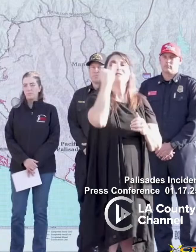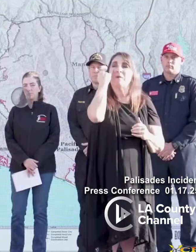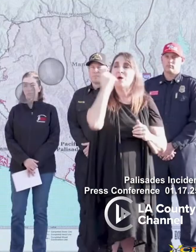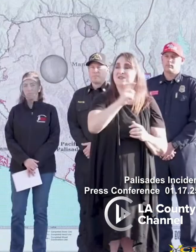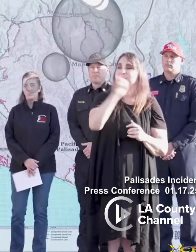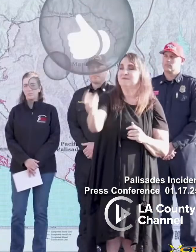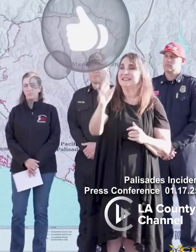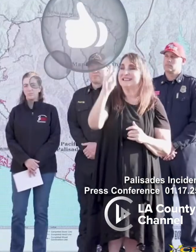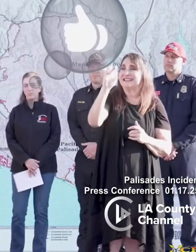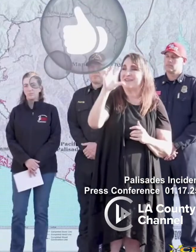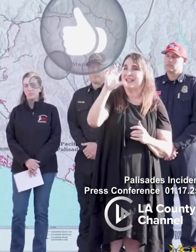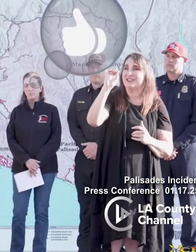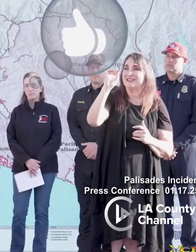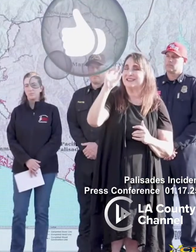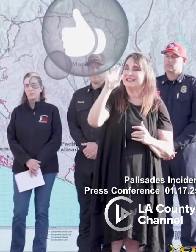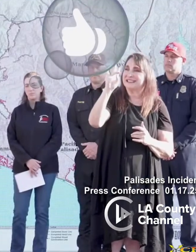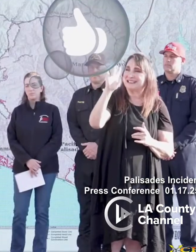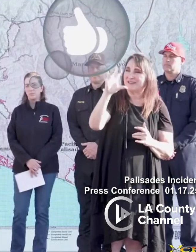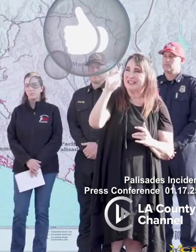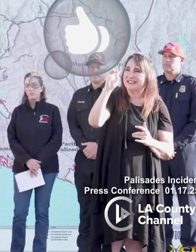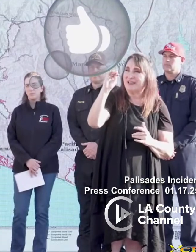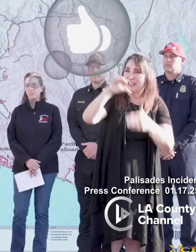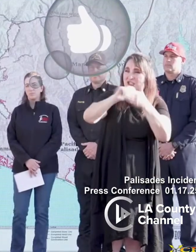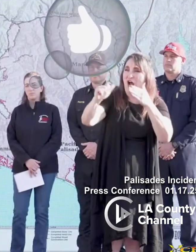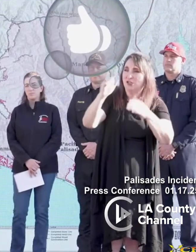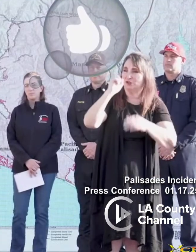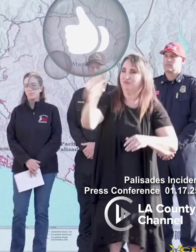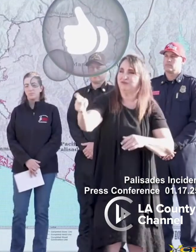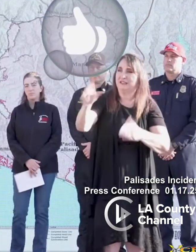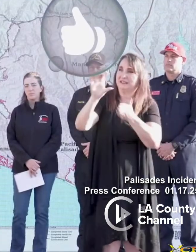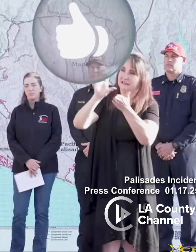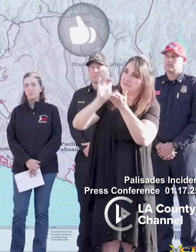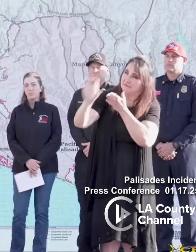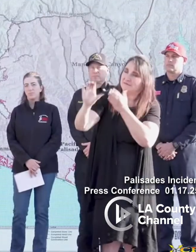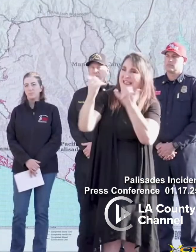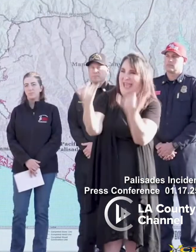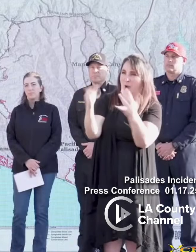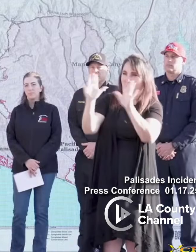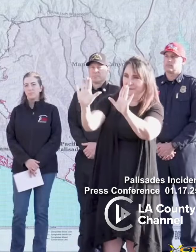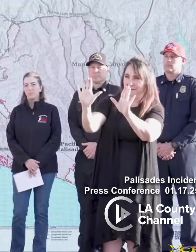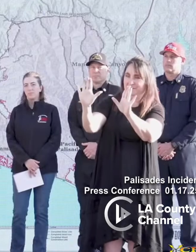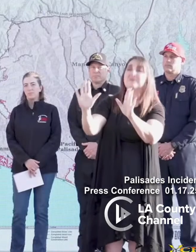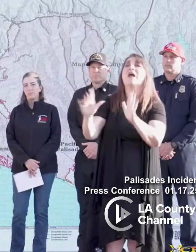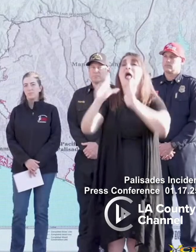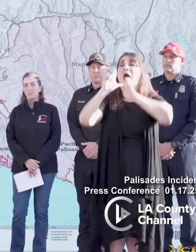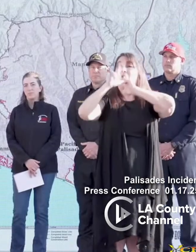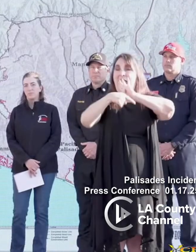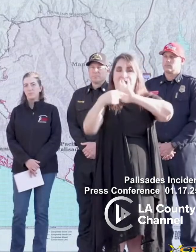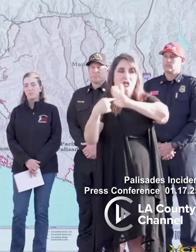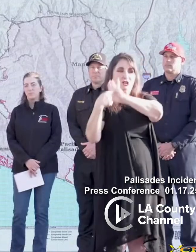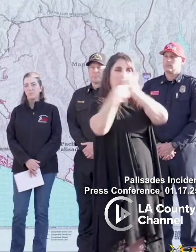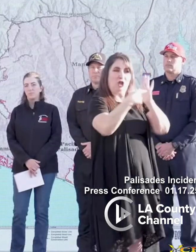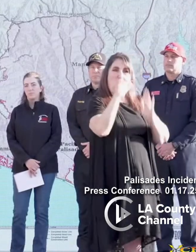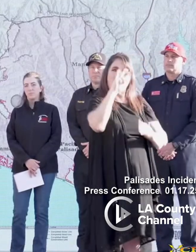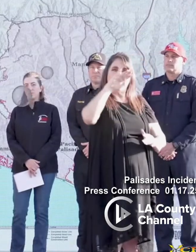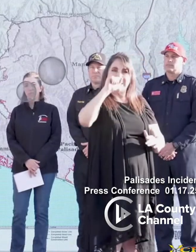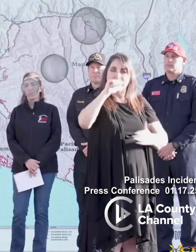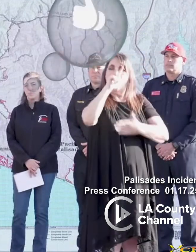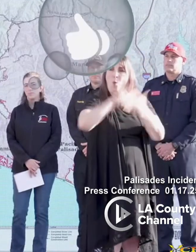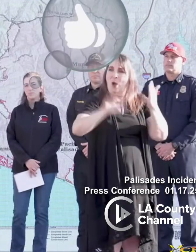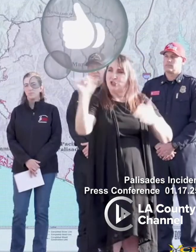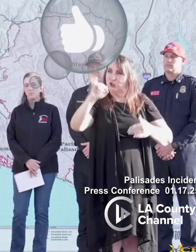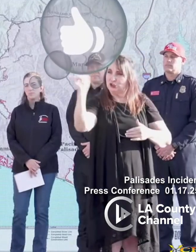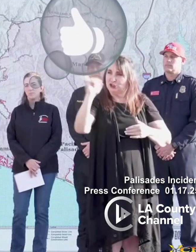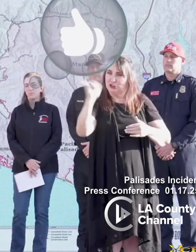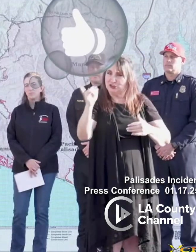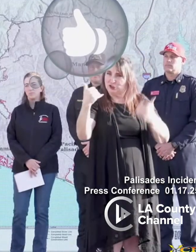$770 right up front. Then you're going to have to show FEMA what insurance coverage you have.